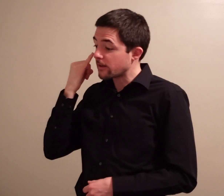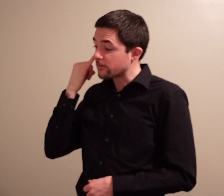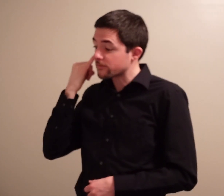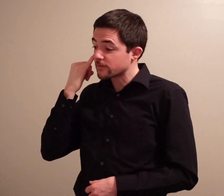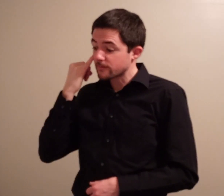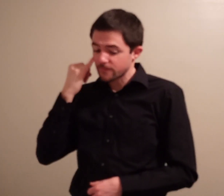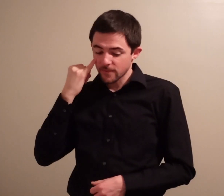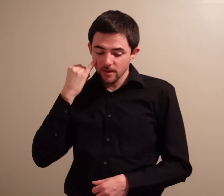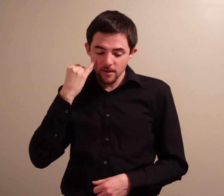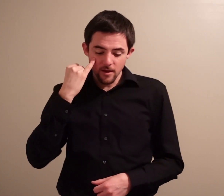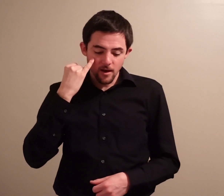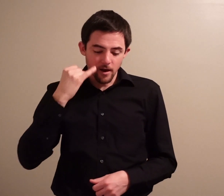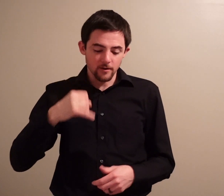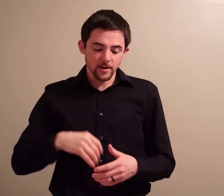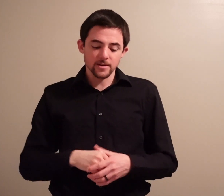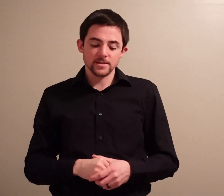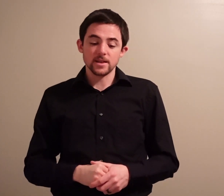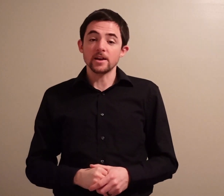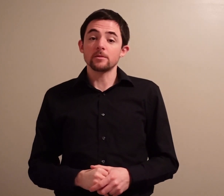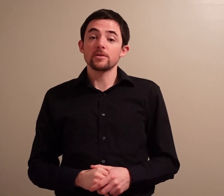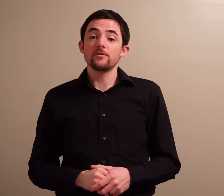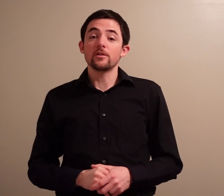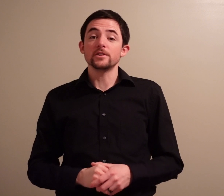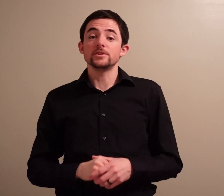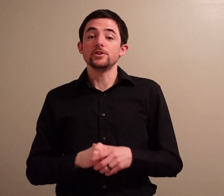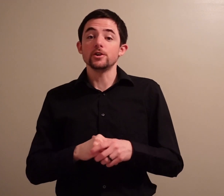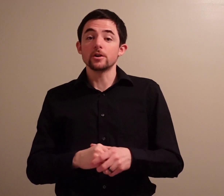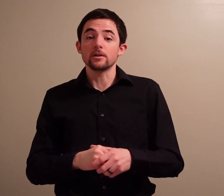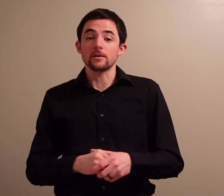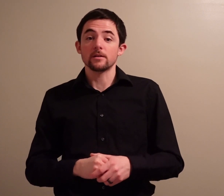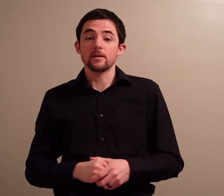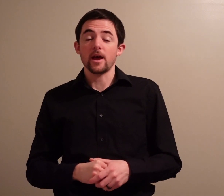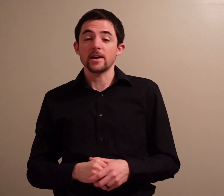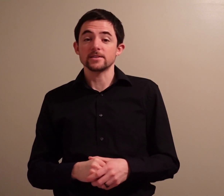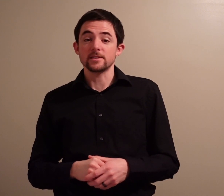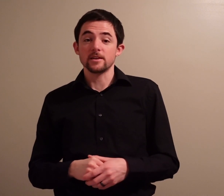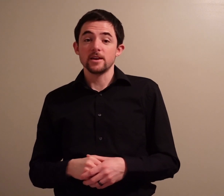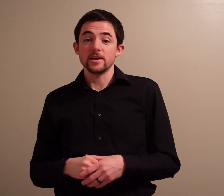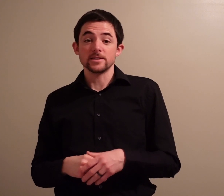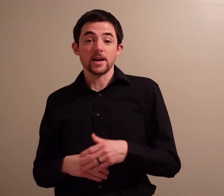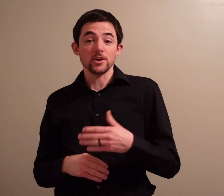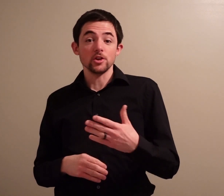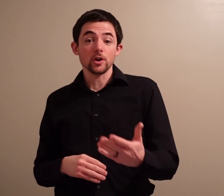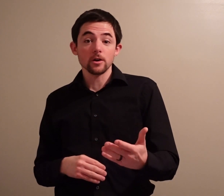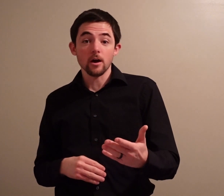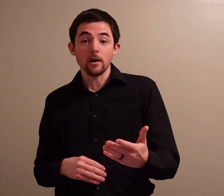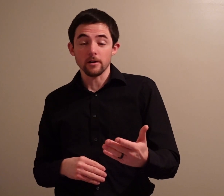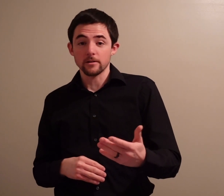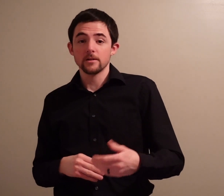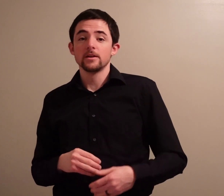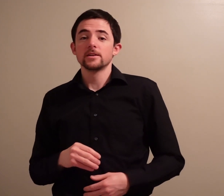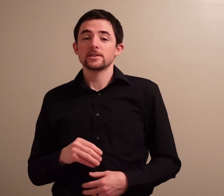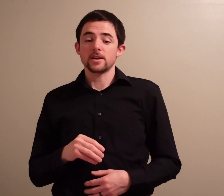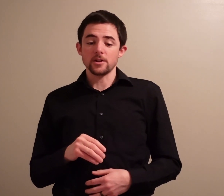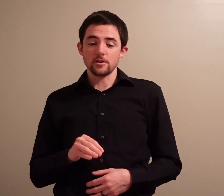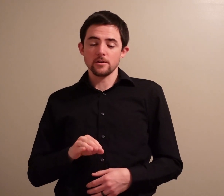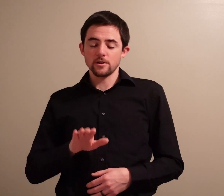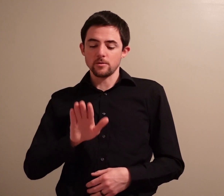If. All right, sign number 4 is your. As in, is that your car? To sign your, you bring